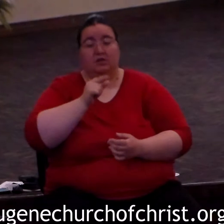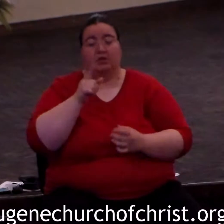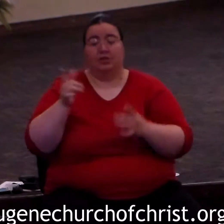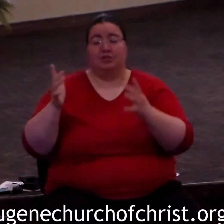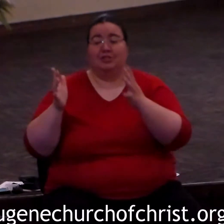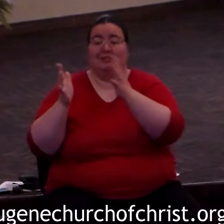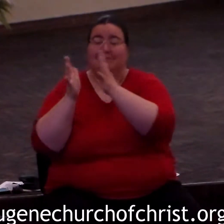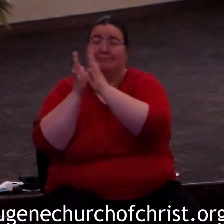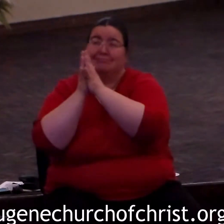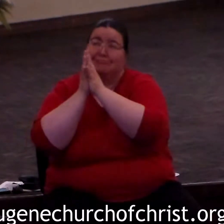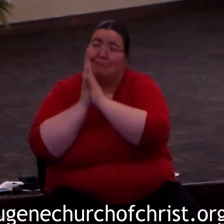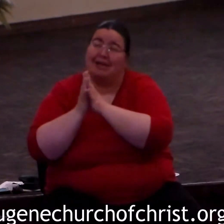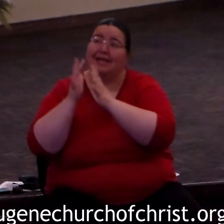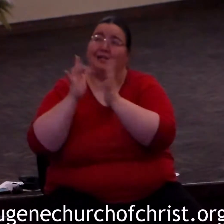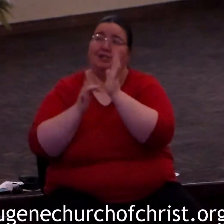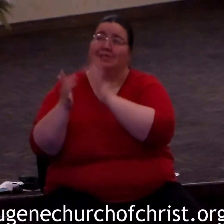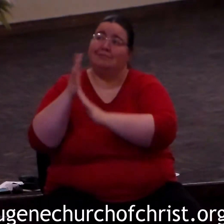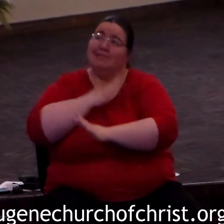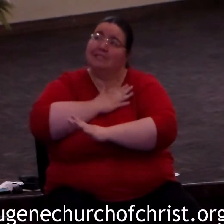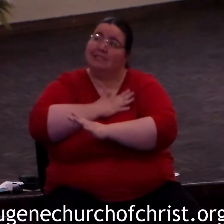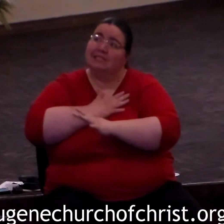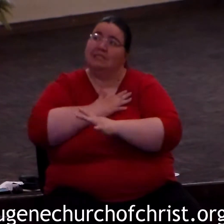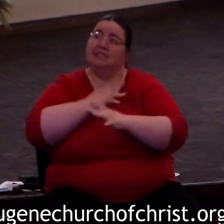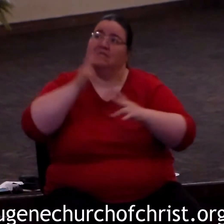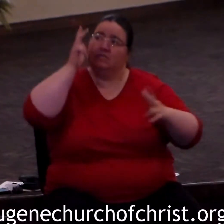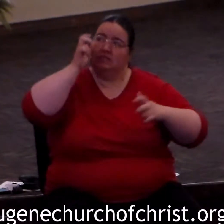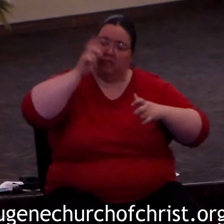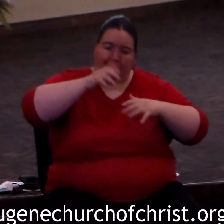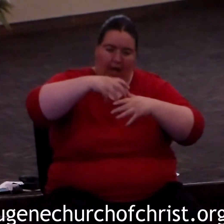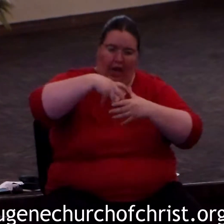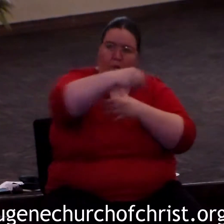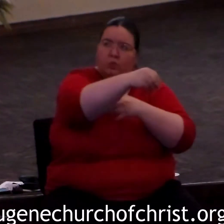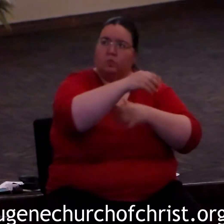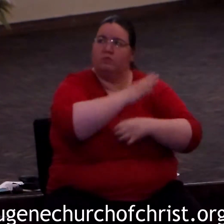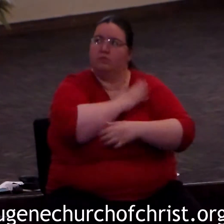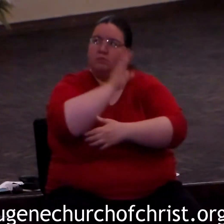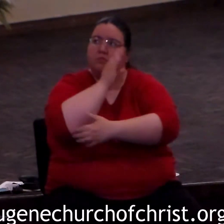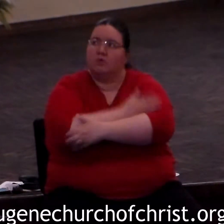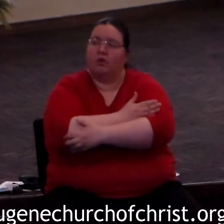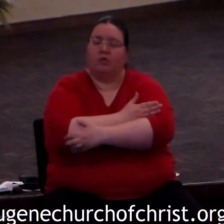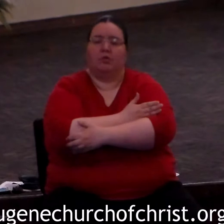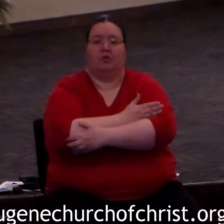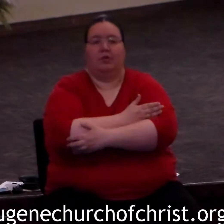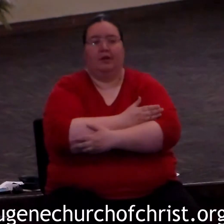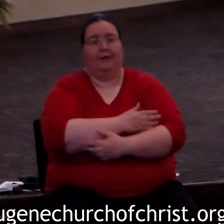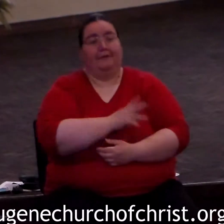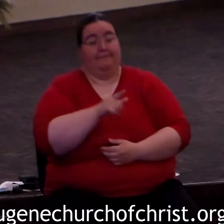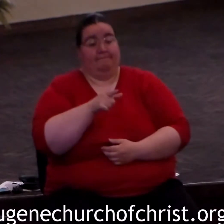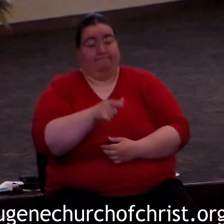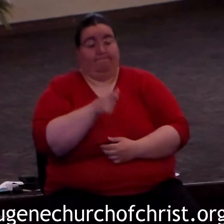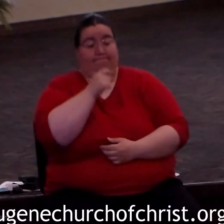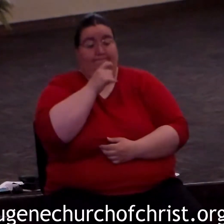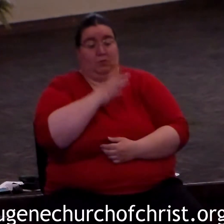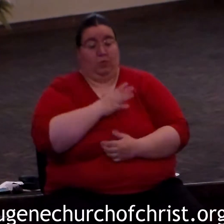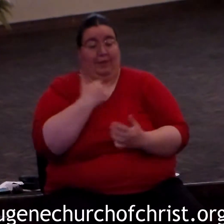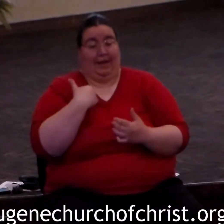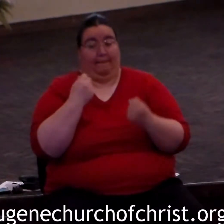the demon out of her daughter. Now, this woman has a lot of things going against her in the culture in which she's